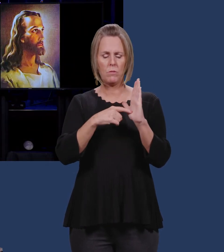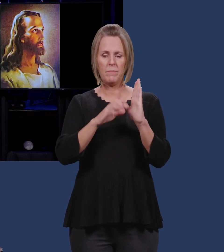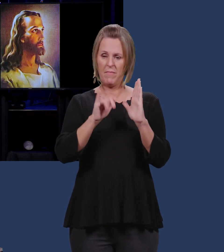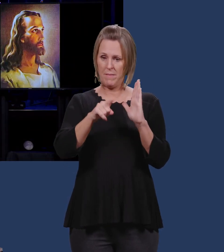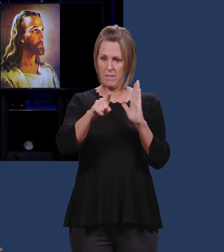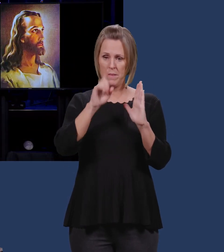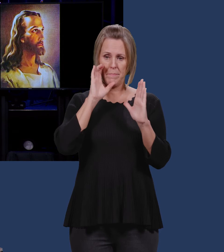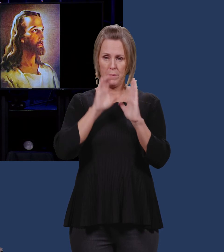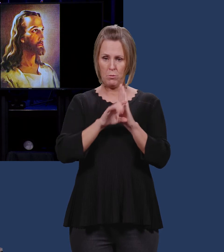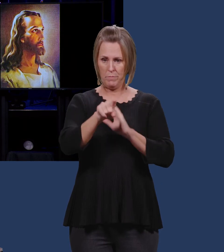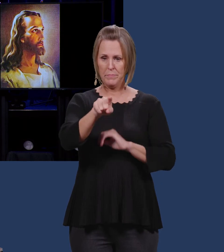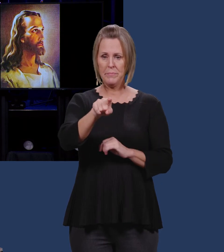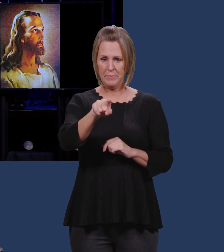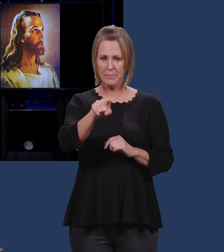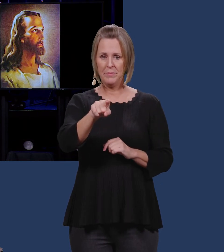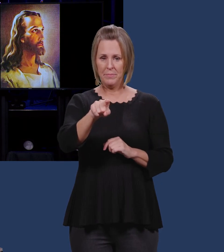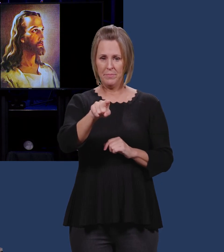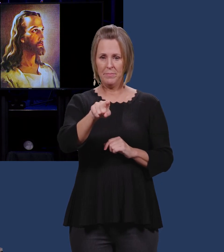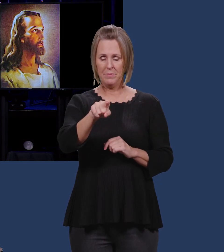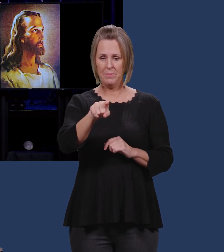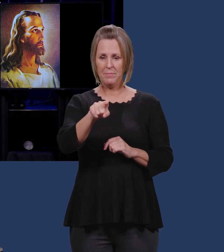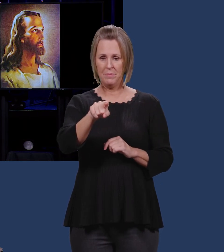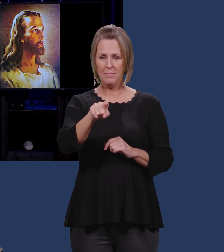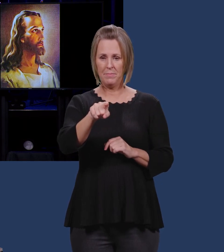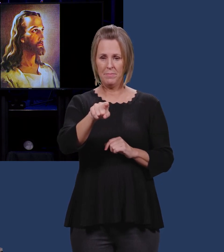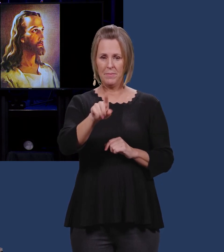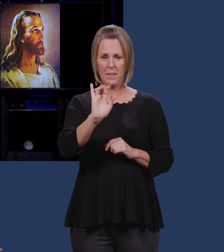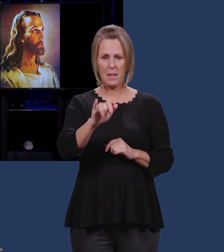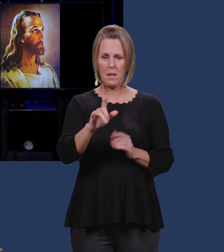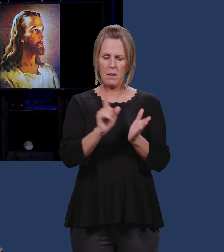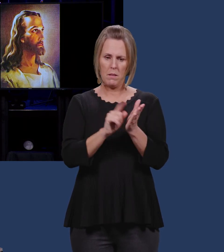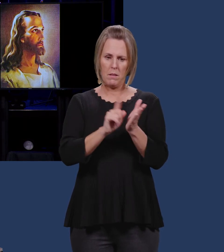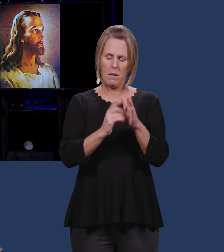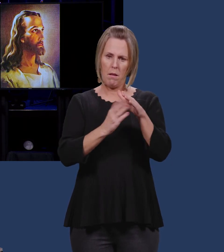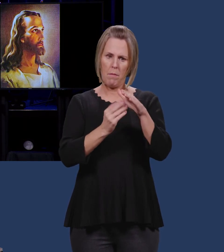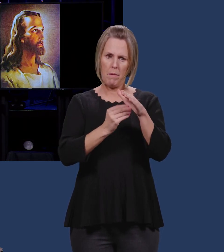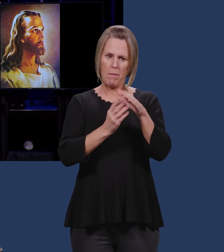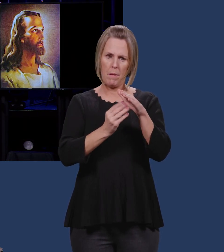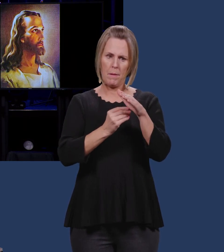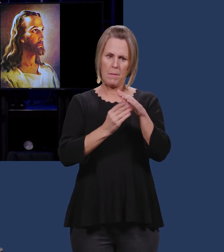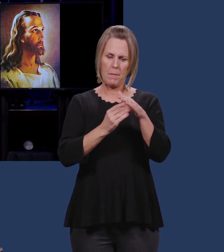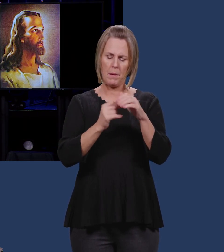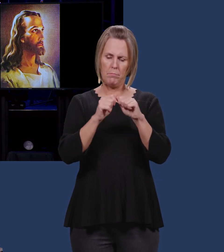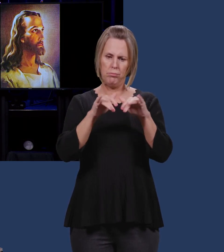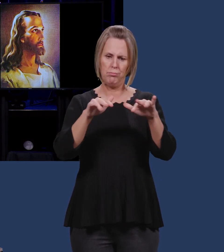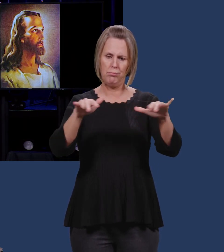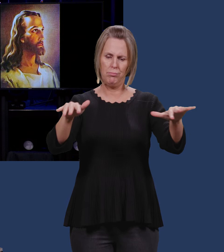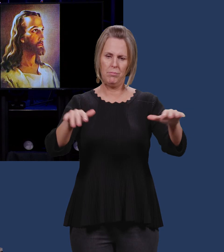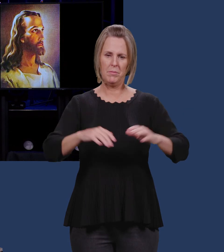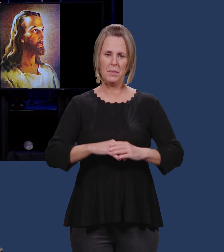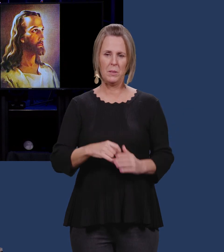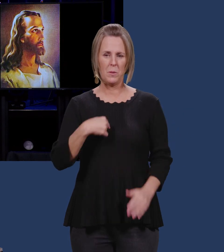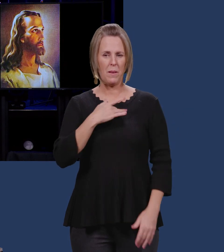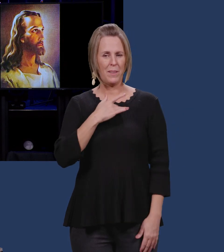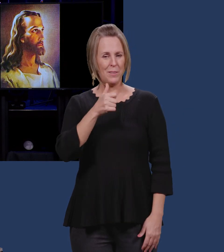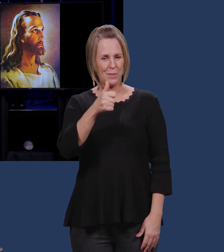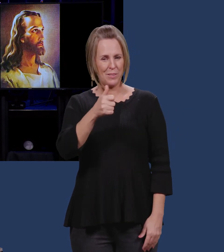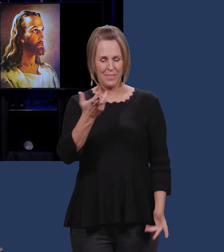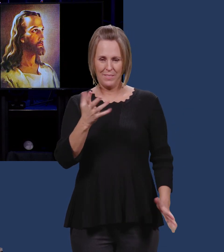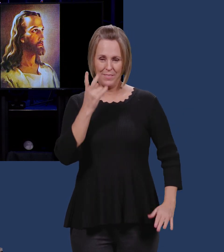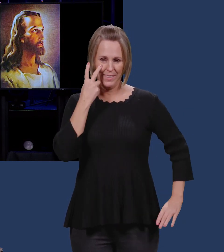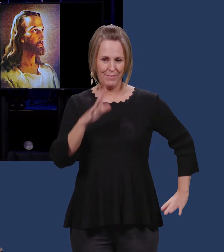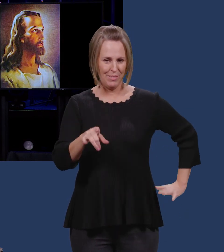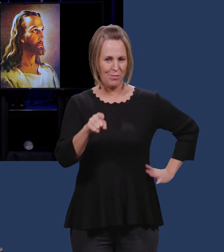of Christ. This is the most reproduced image in the world. My hunch is that you've